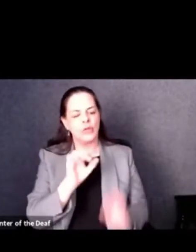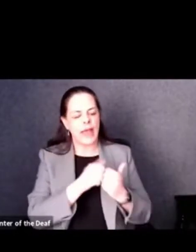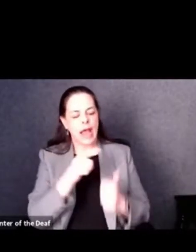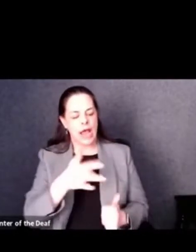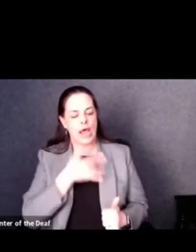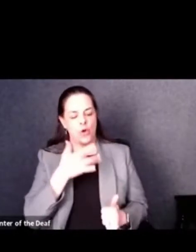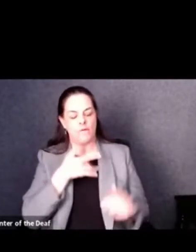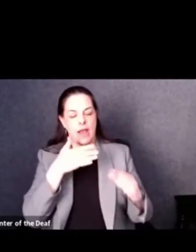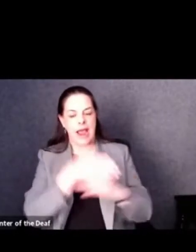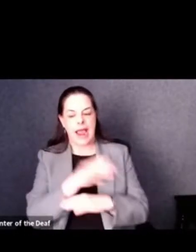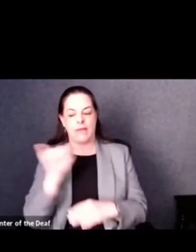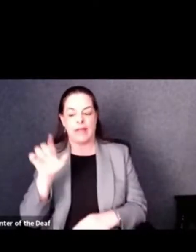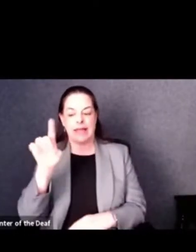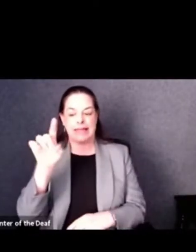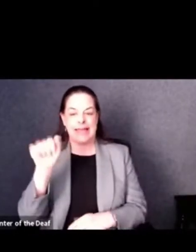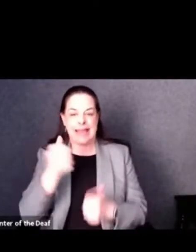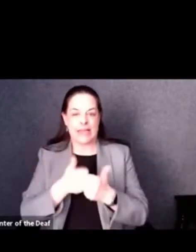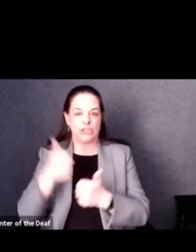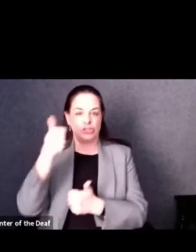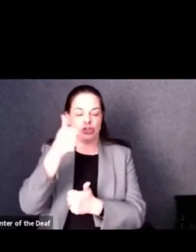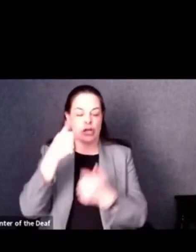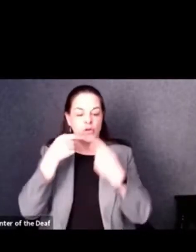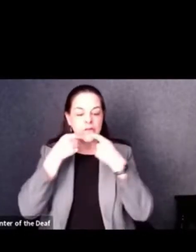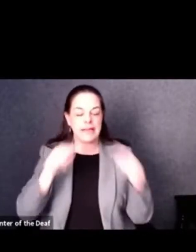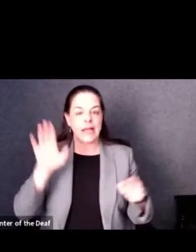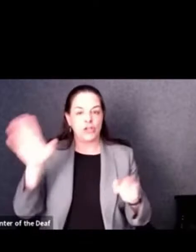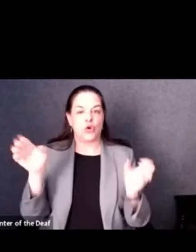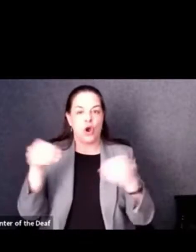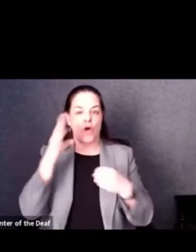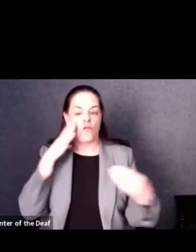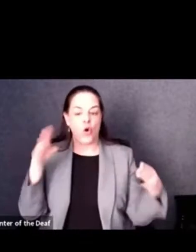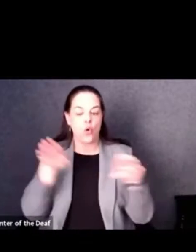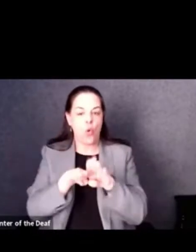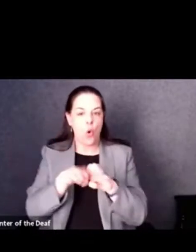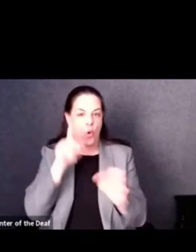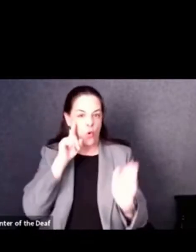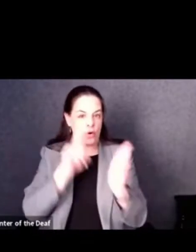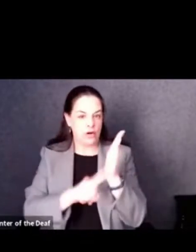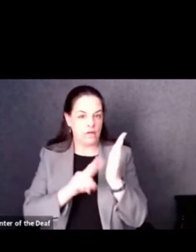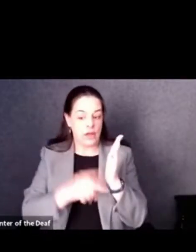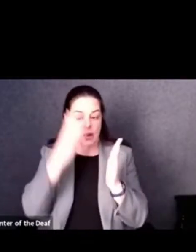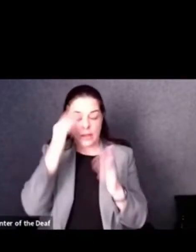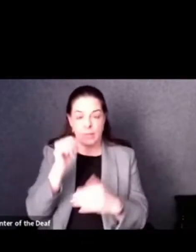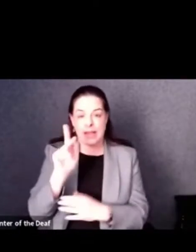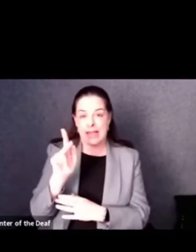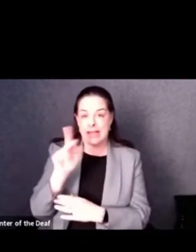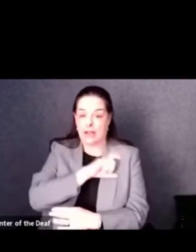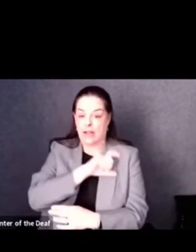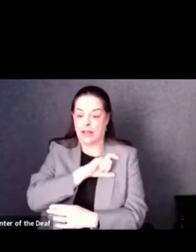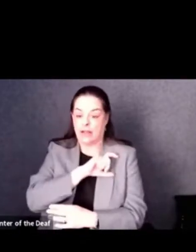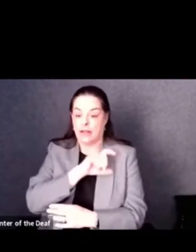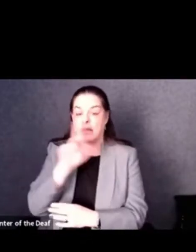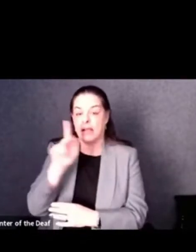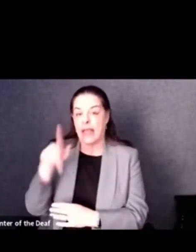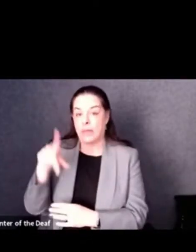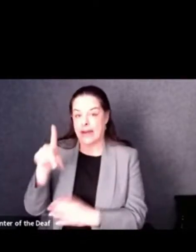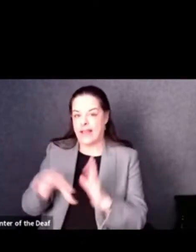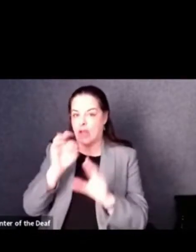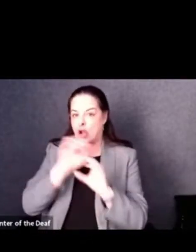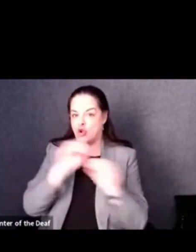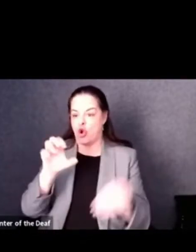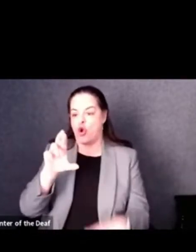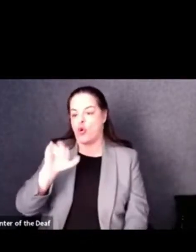feeling after the District Attorney General announced her office will close its investigation because KPD found out there was no criminal